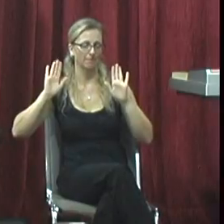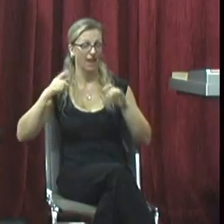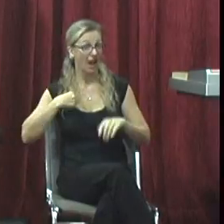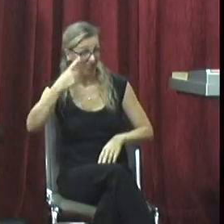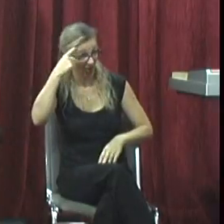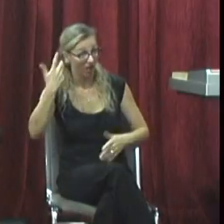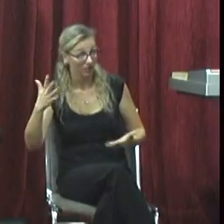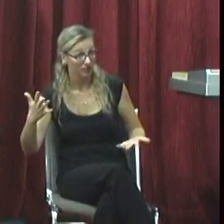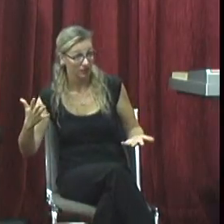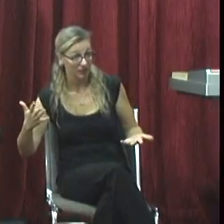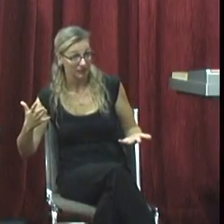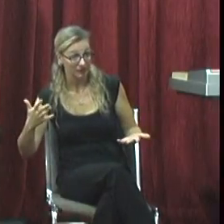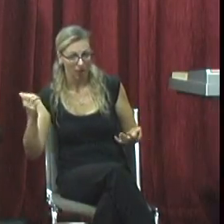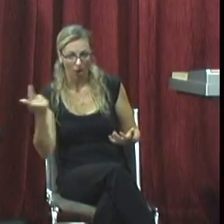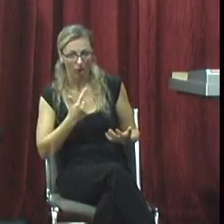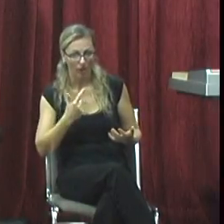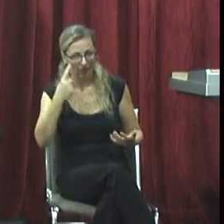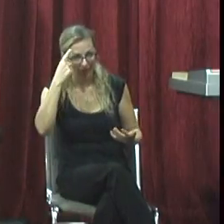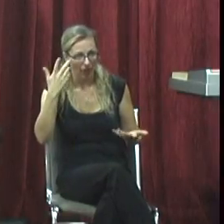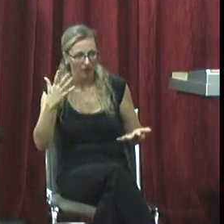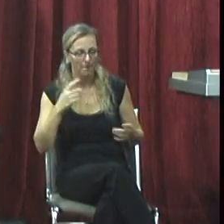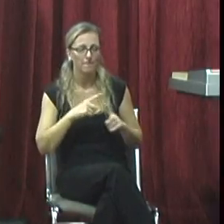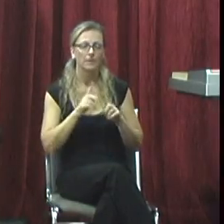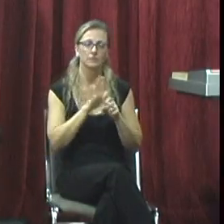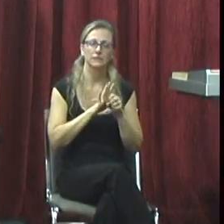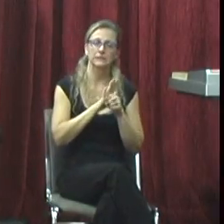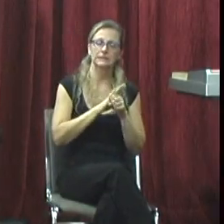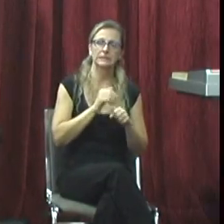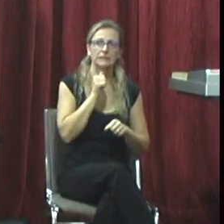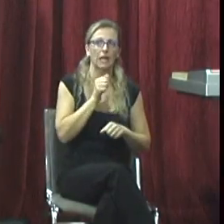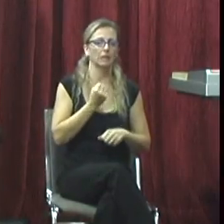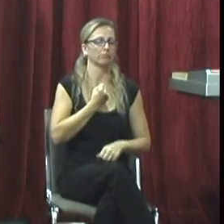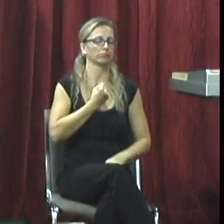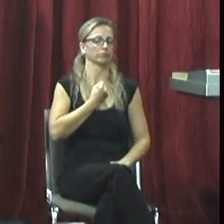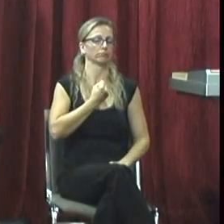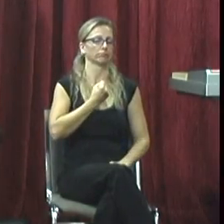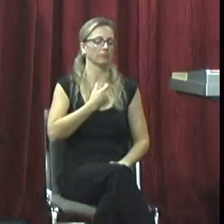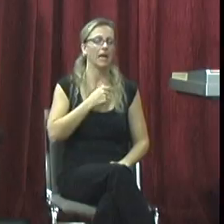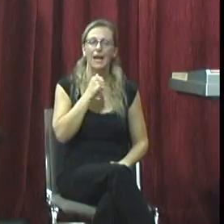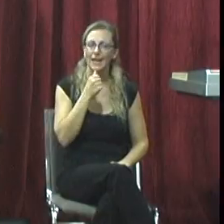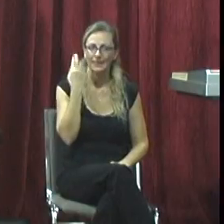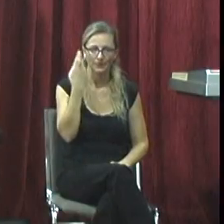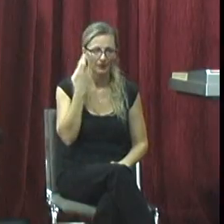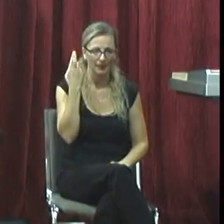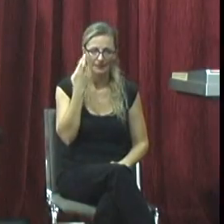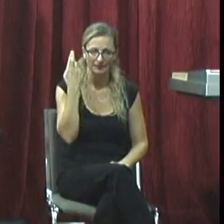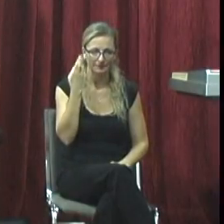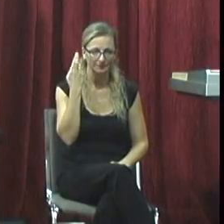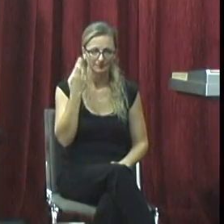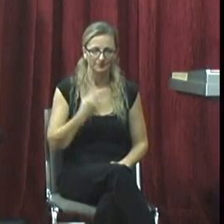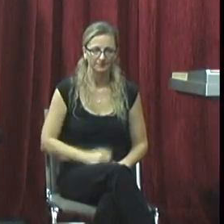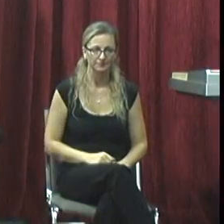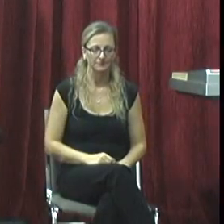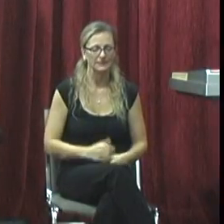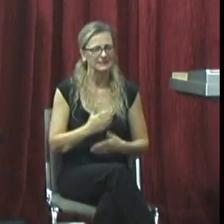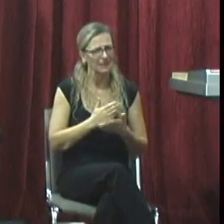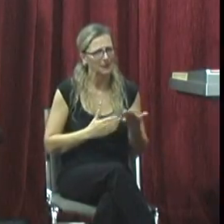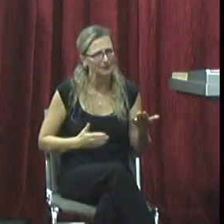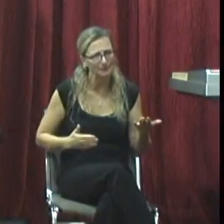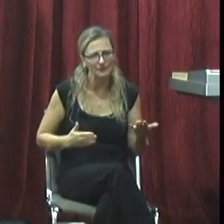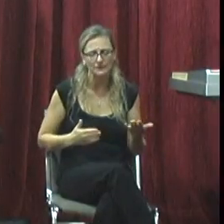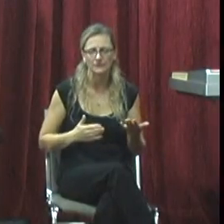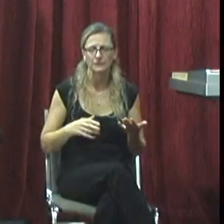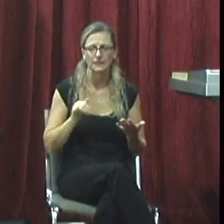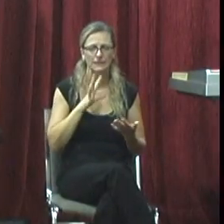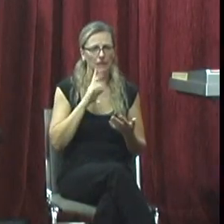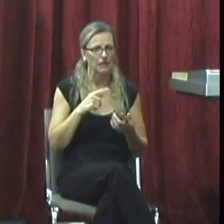give it all, but there were areas I had not given to him. Some I didn't even realize I was holding on to. Some, like we talked